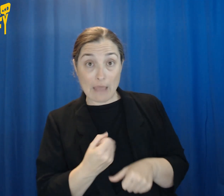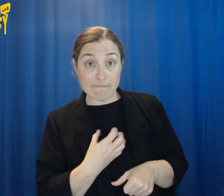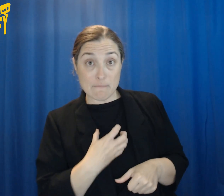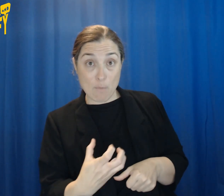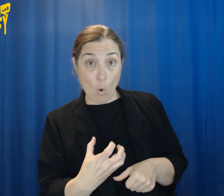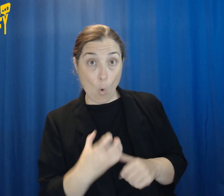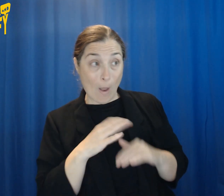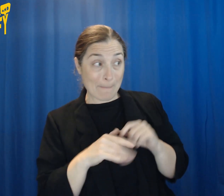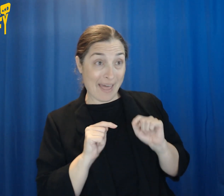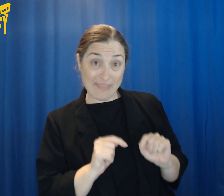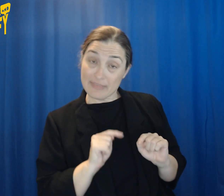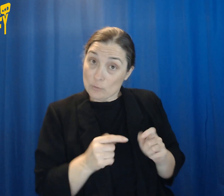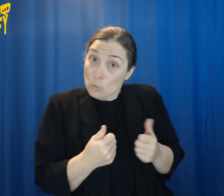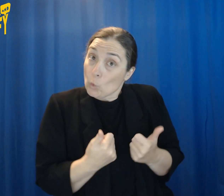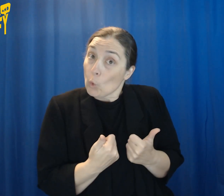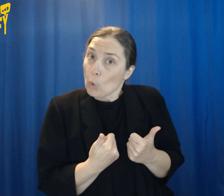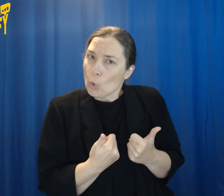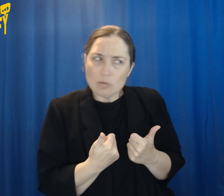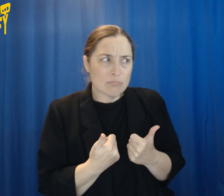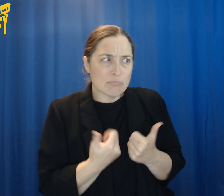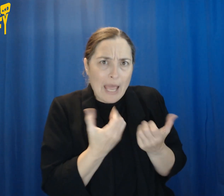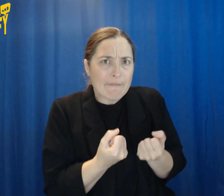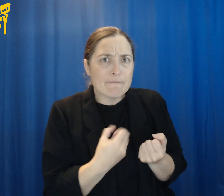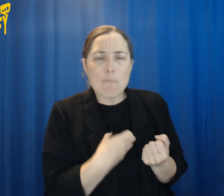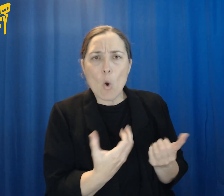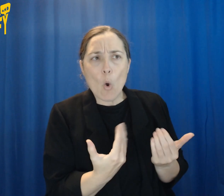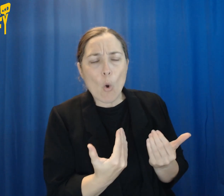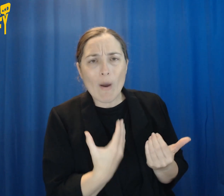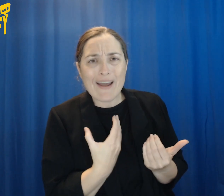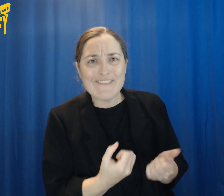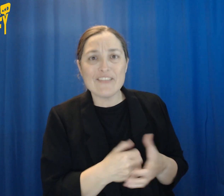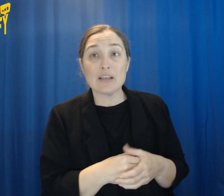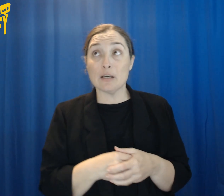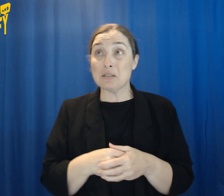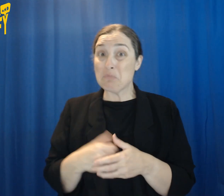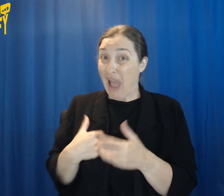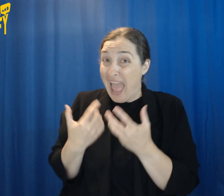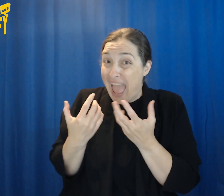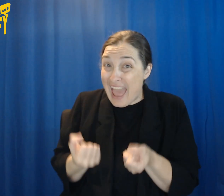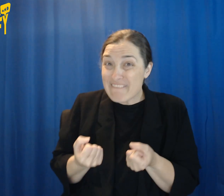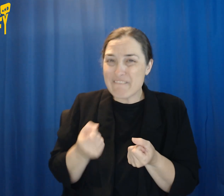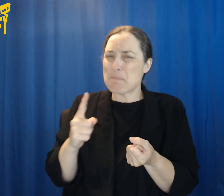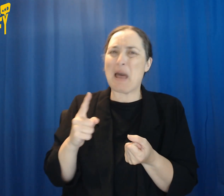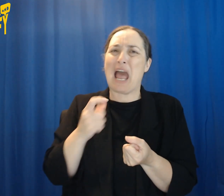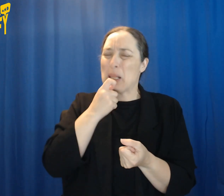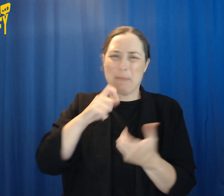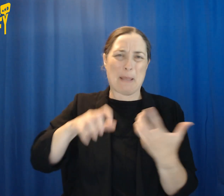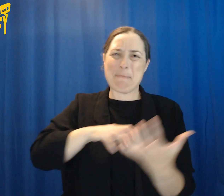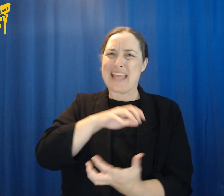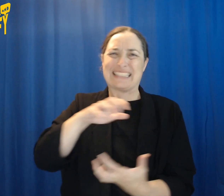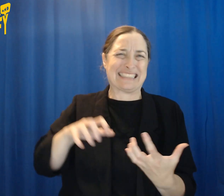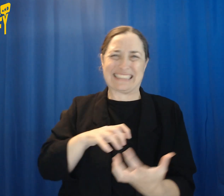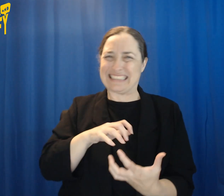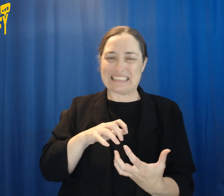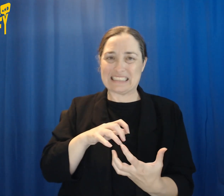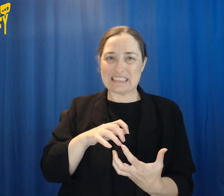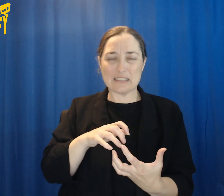this is pretty good. Do you have any more? So I said, I do, but it's just a big mess. Do you know about National Novel